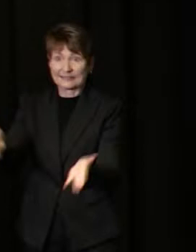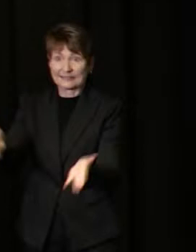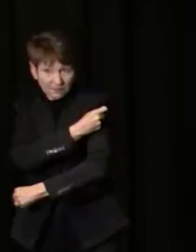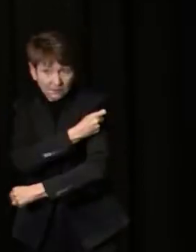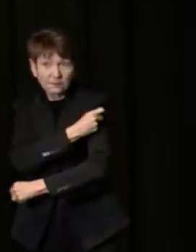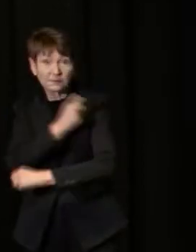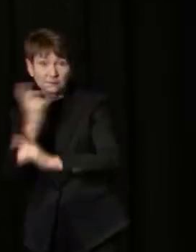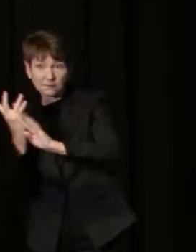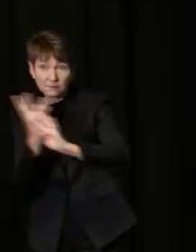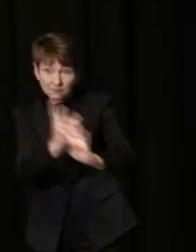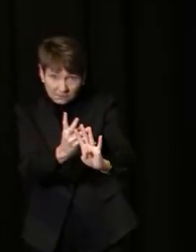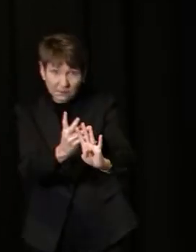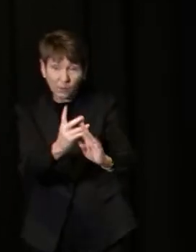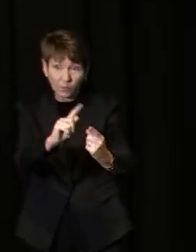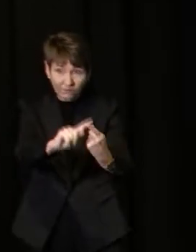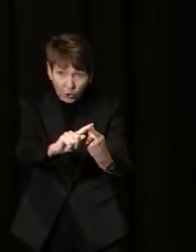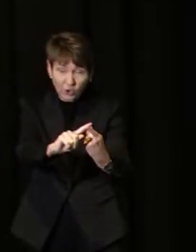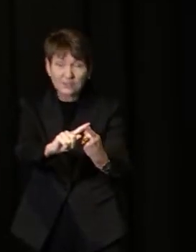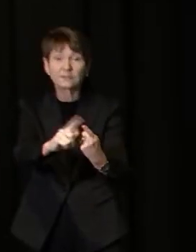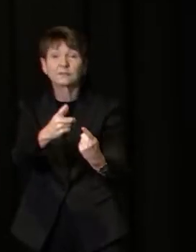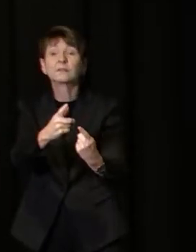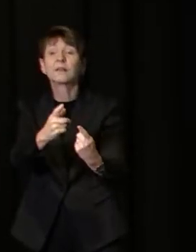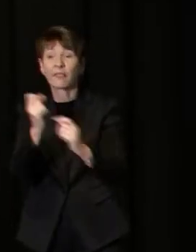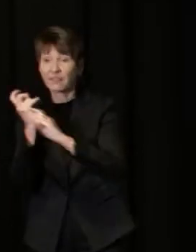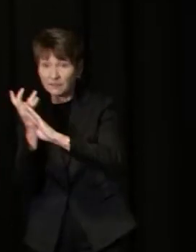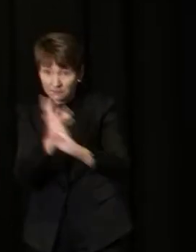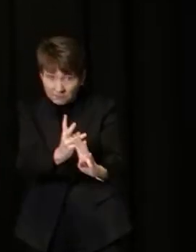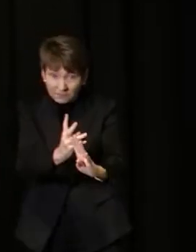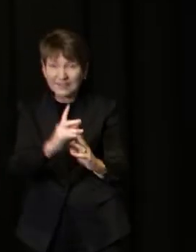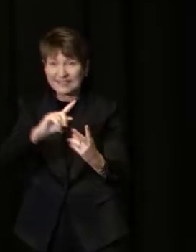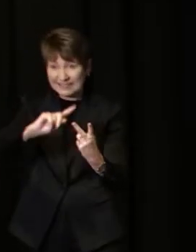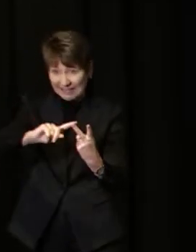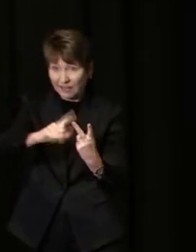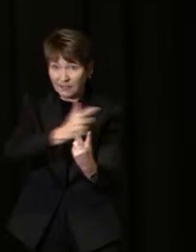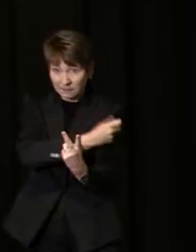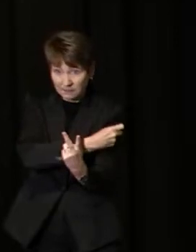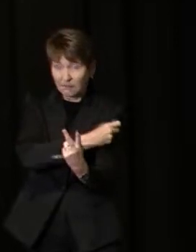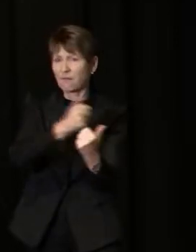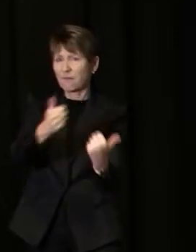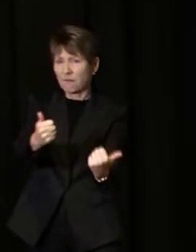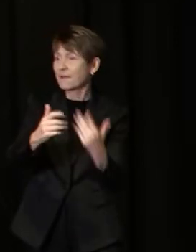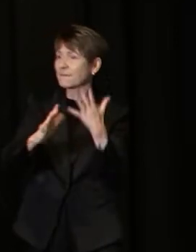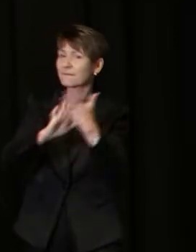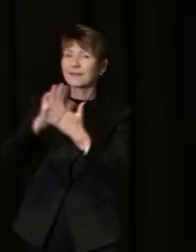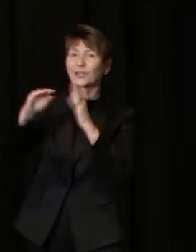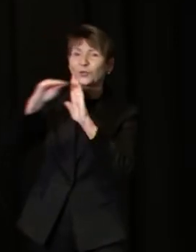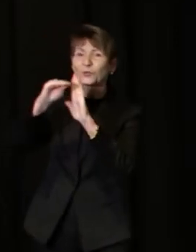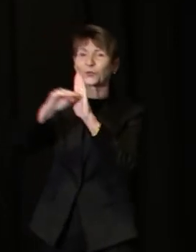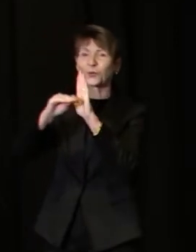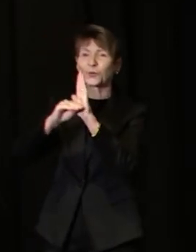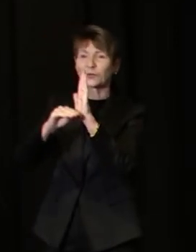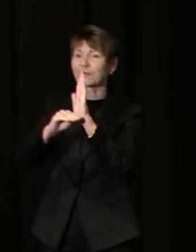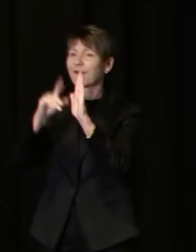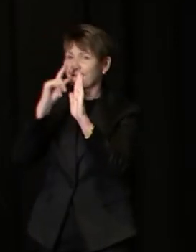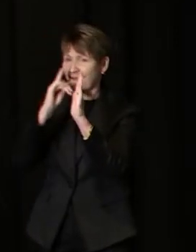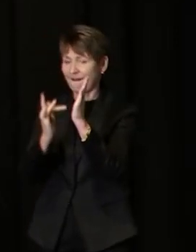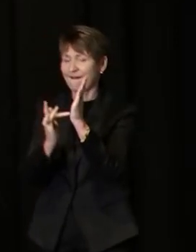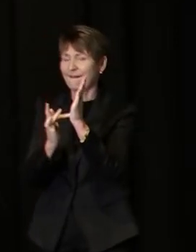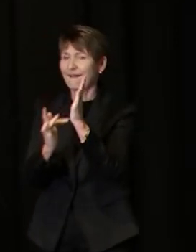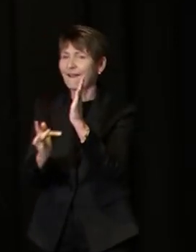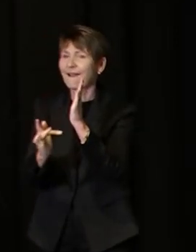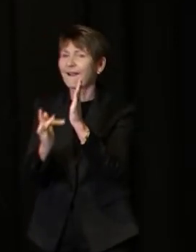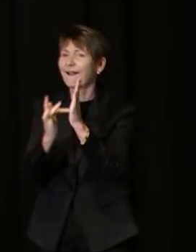people fully protected, we have many more options. And we will be looking and we will be delivering the kind